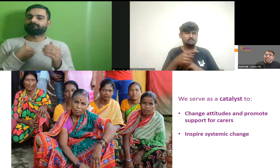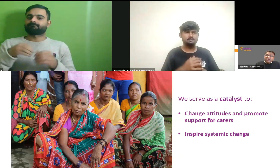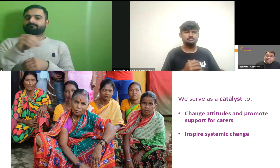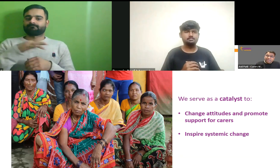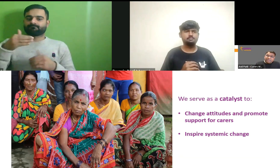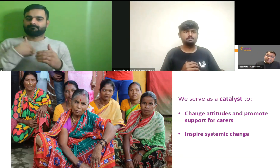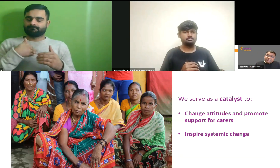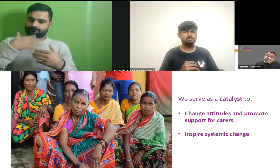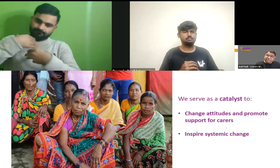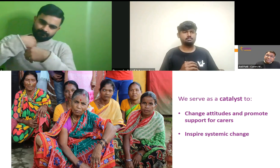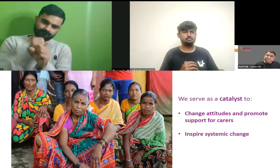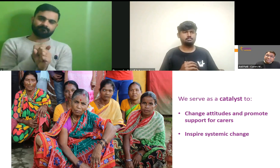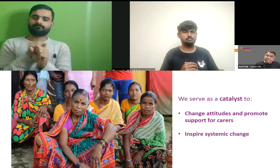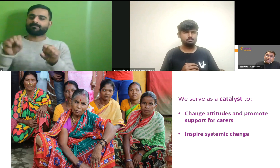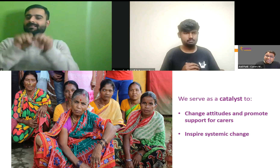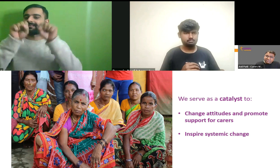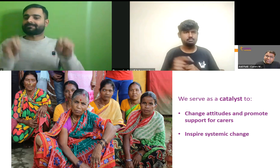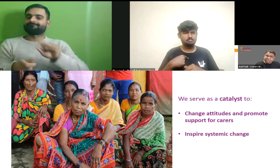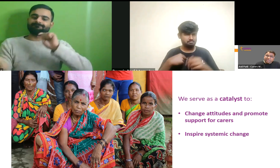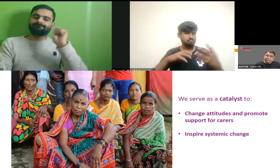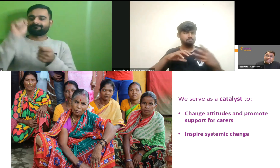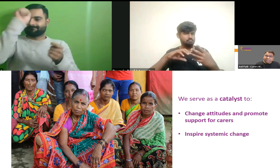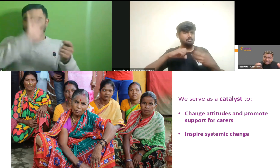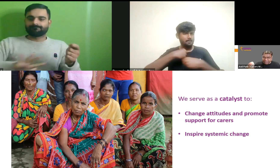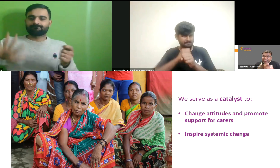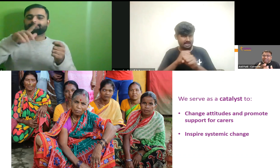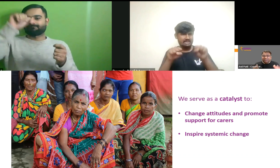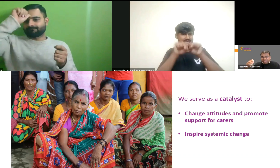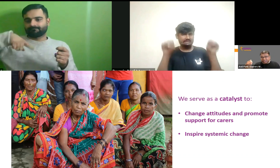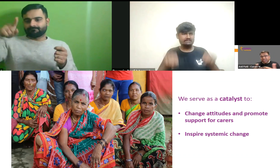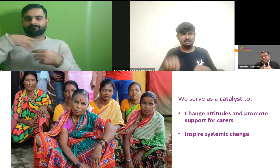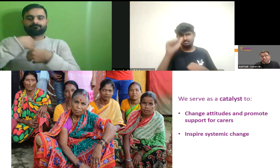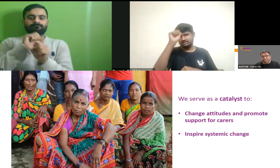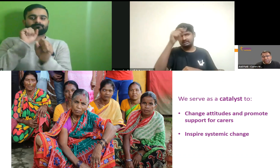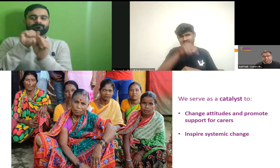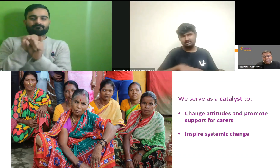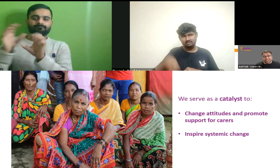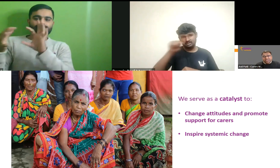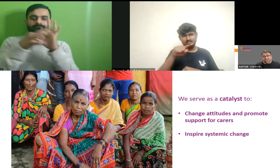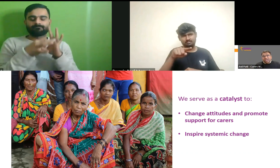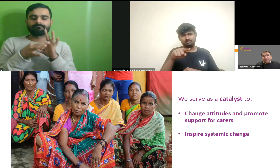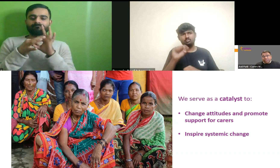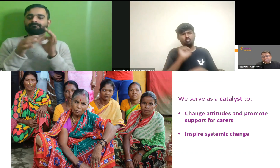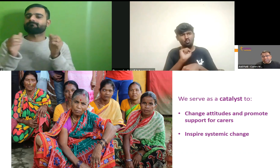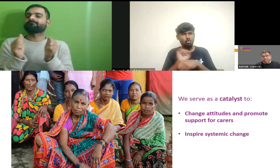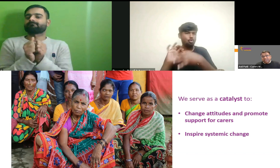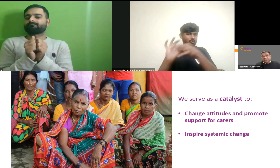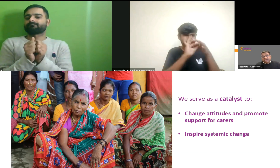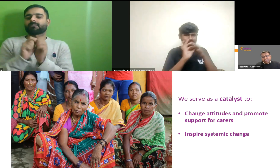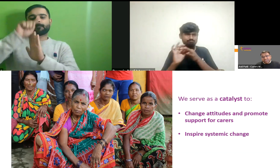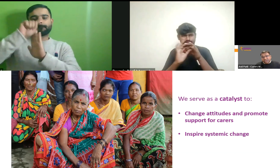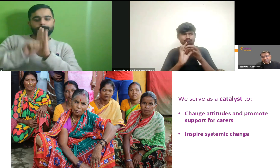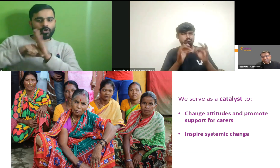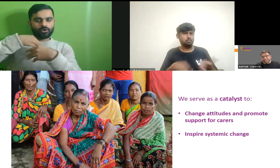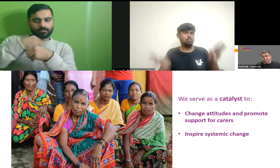to bring systemic changes in the countries where we are working by building the evidence, by working with policymakers